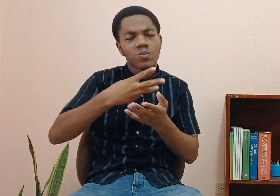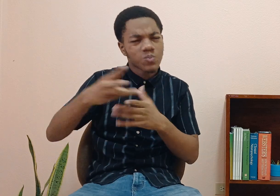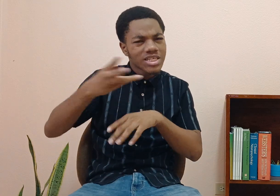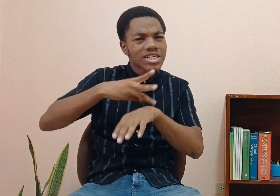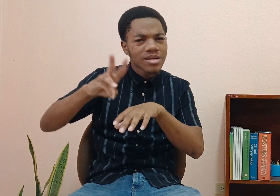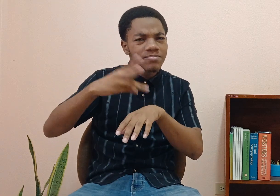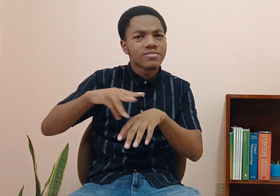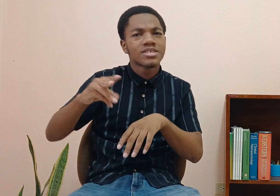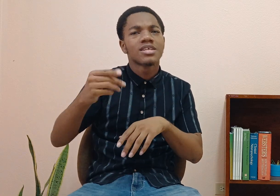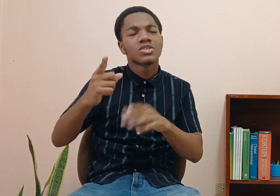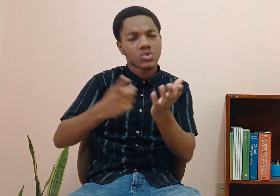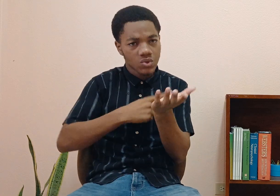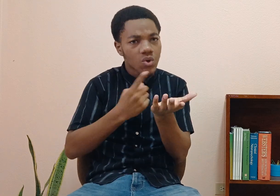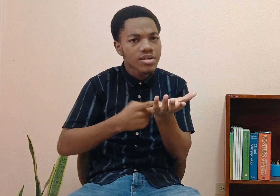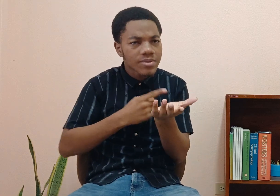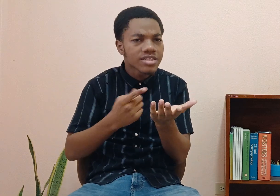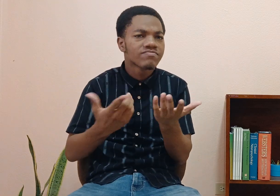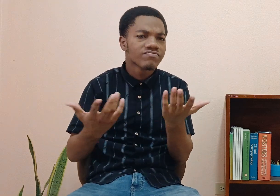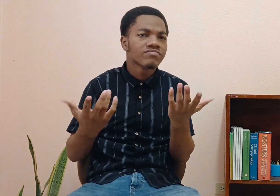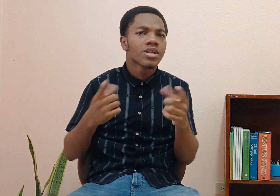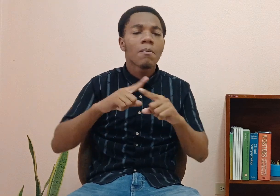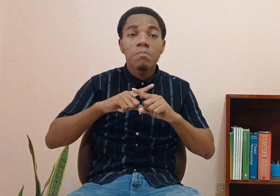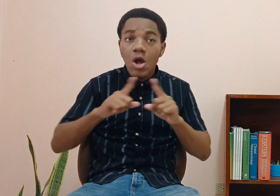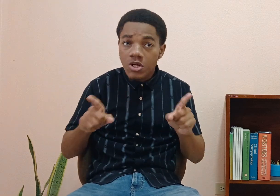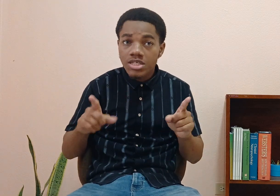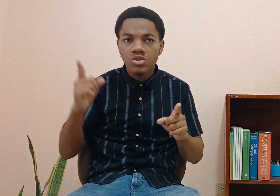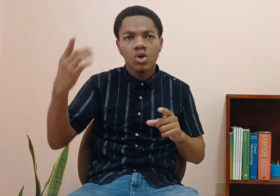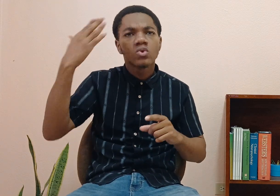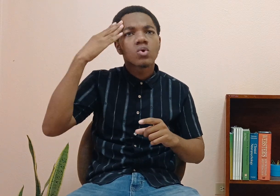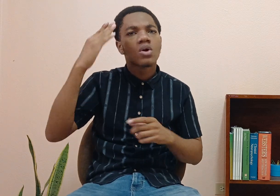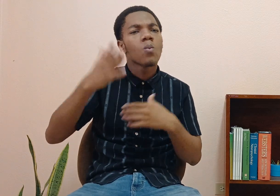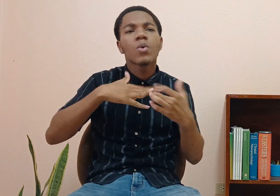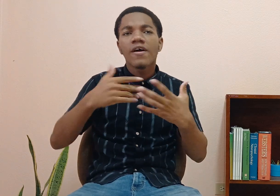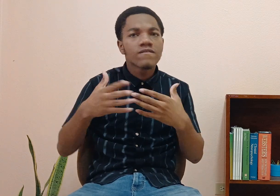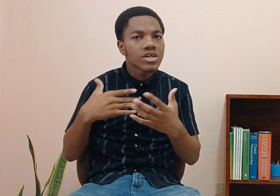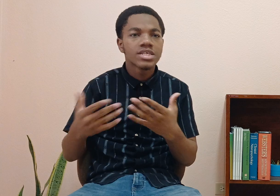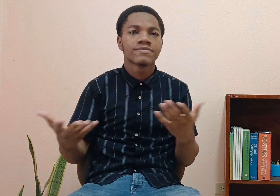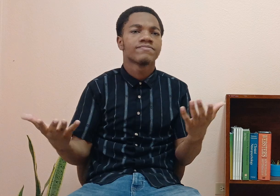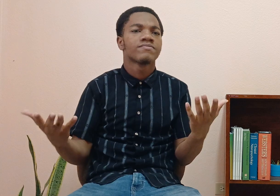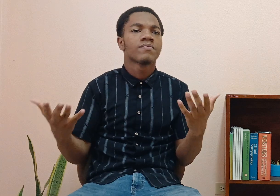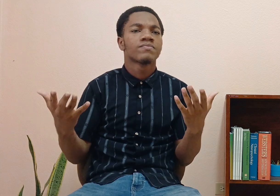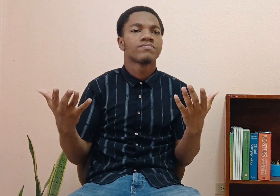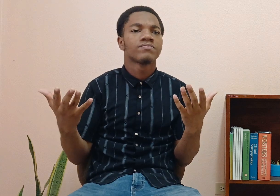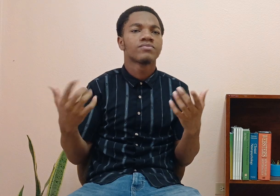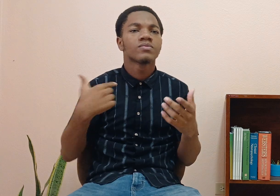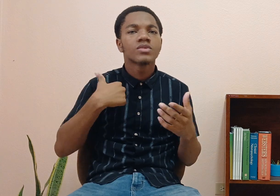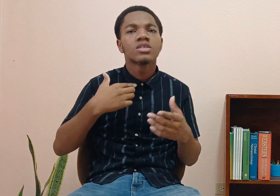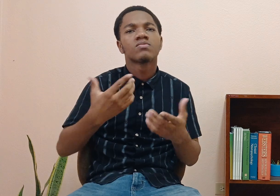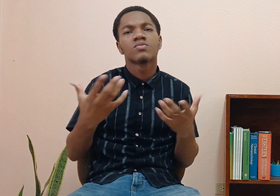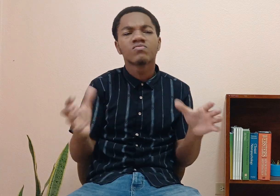But you know that despite this, I have worked as hard as I could.